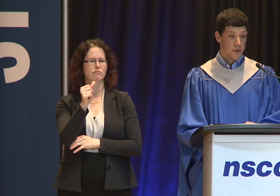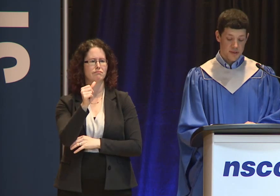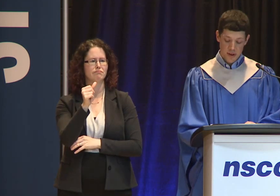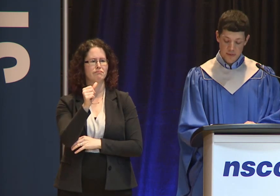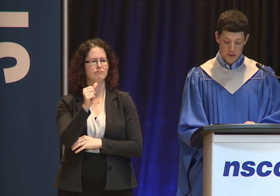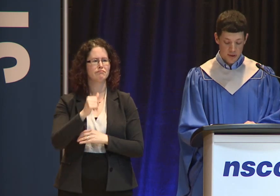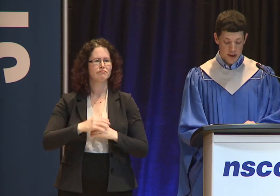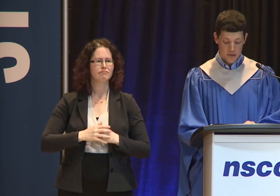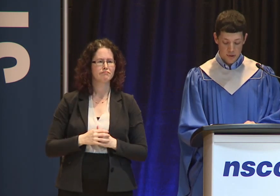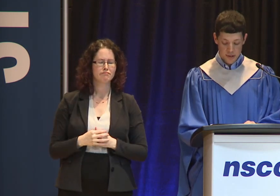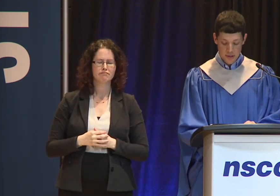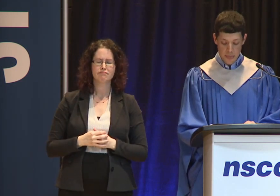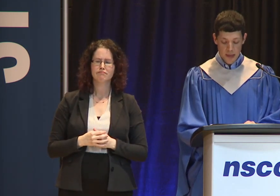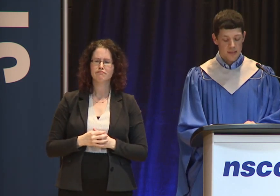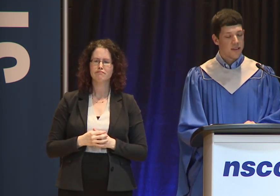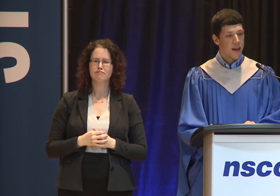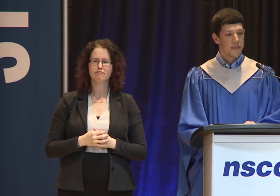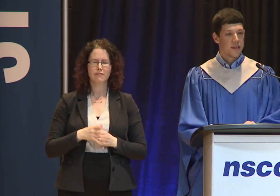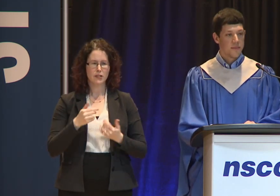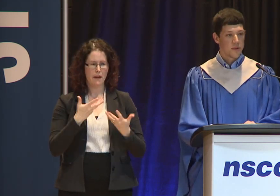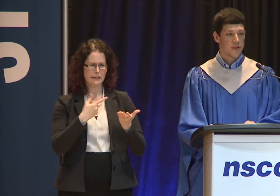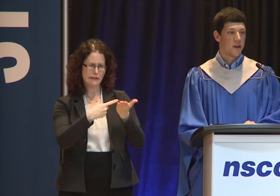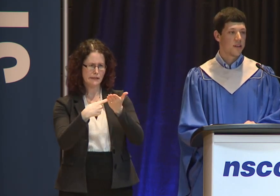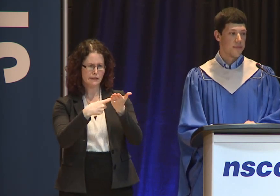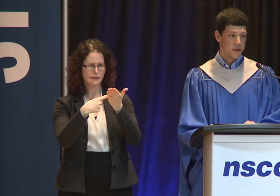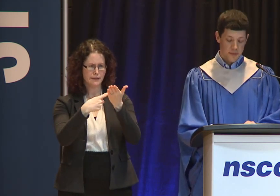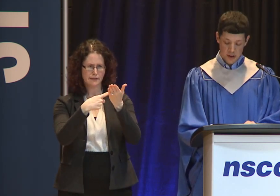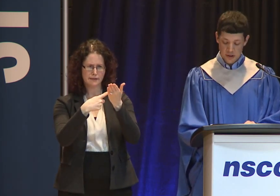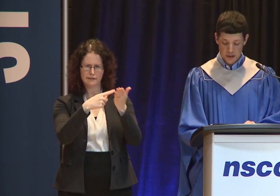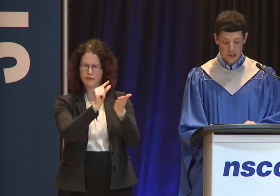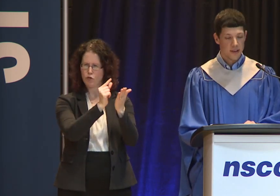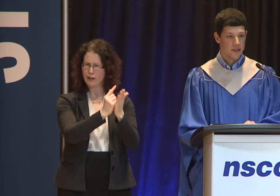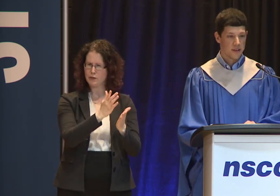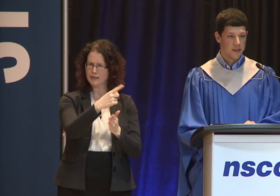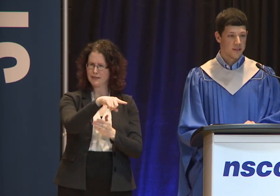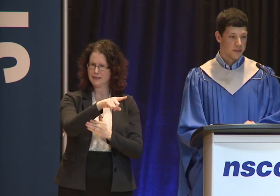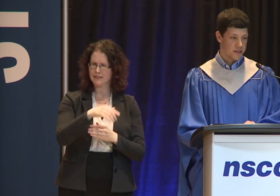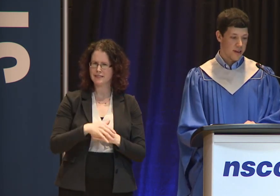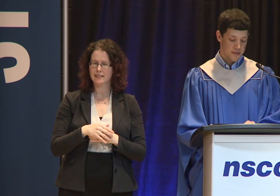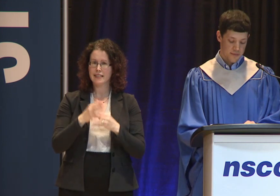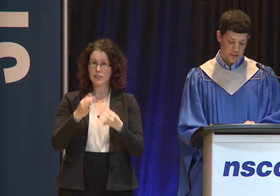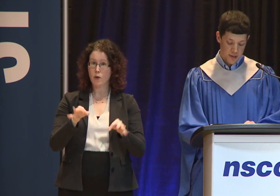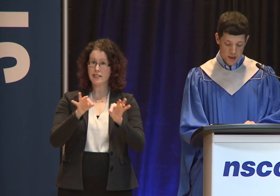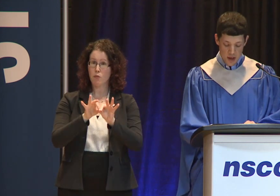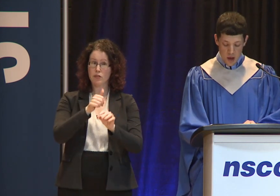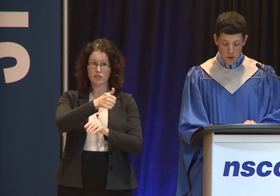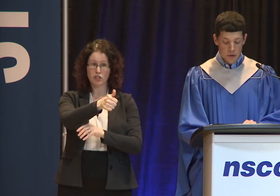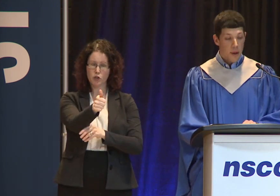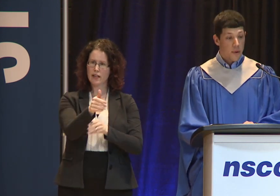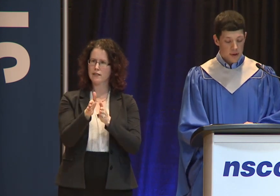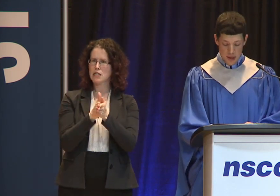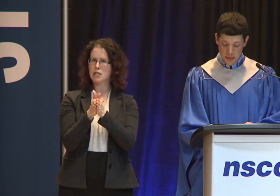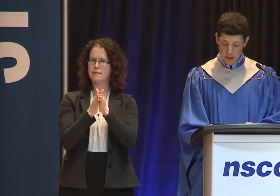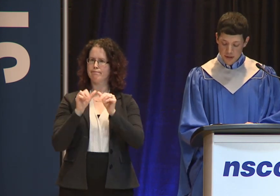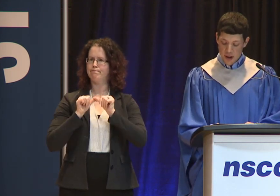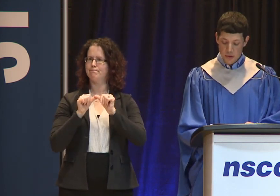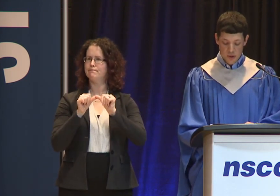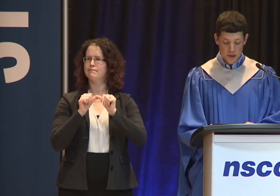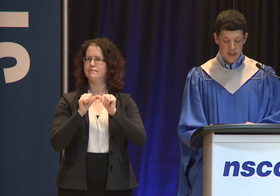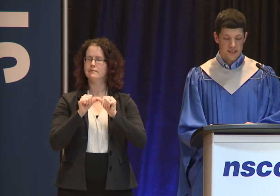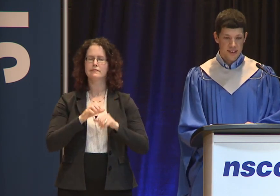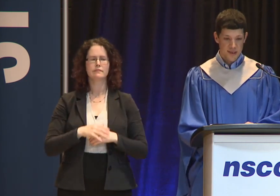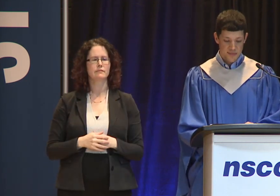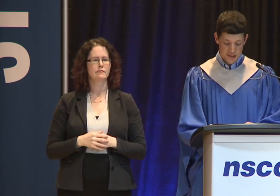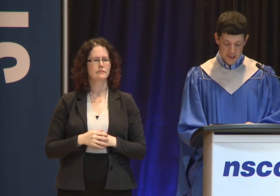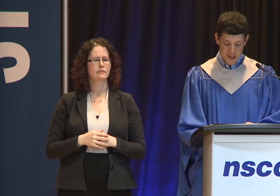consensus from most of my fellow graduates is that you have to keep your strongest motivator in good condition, yourself. Remember that things are not